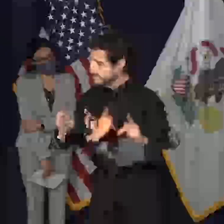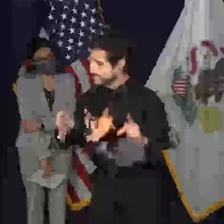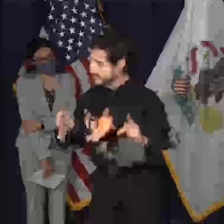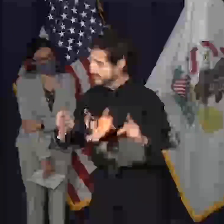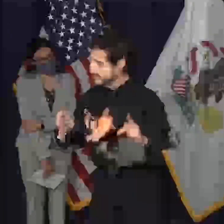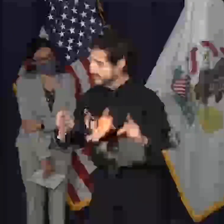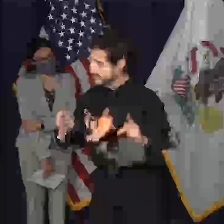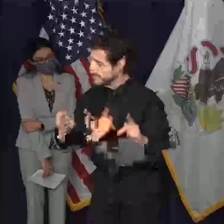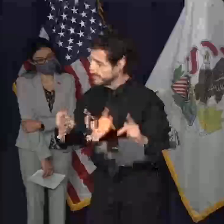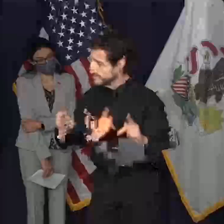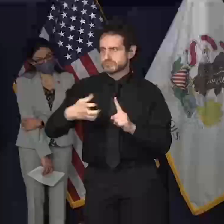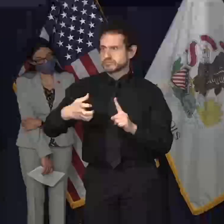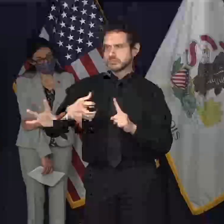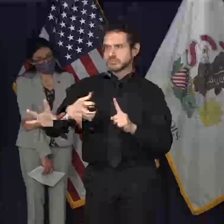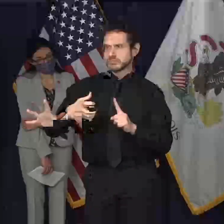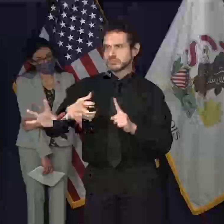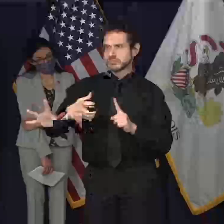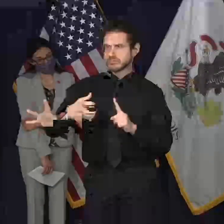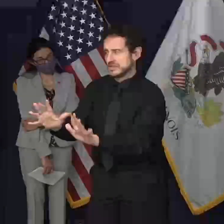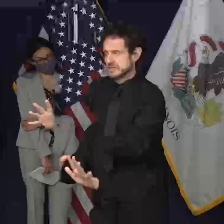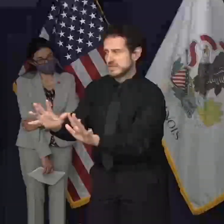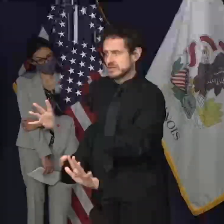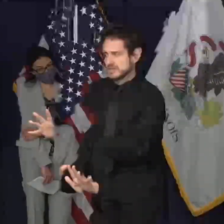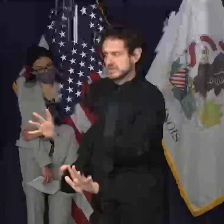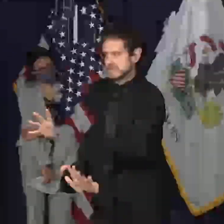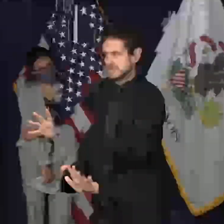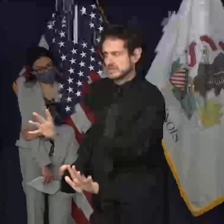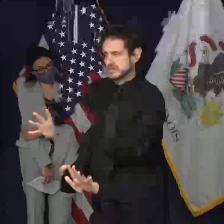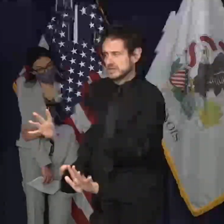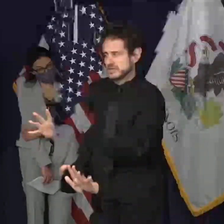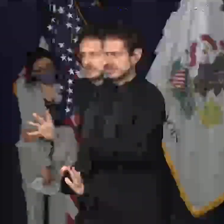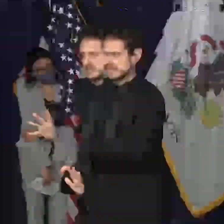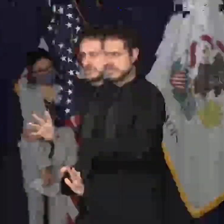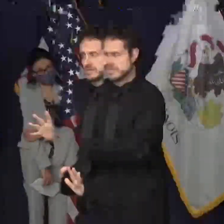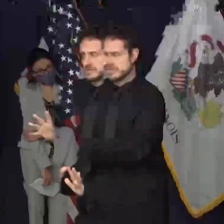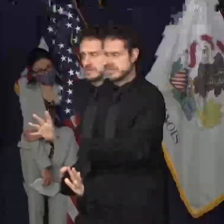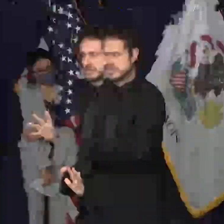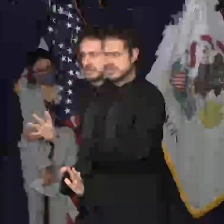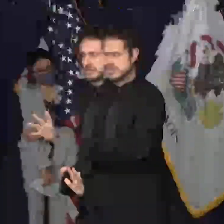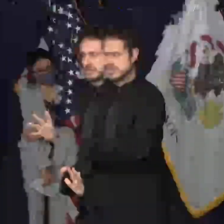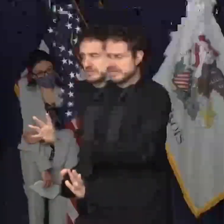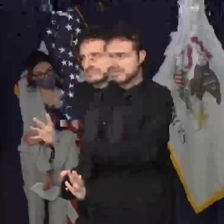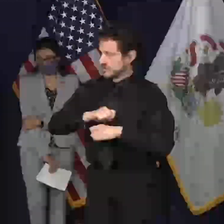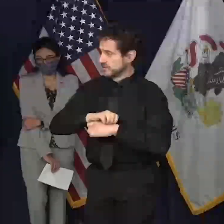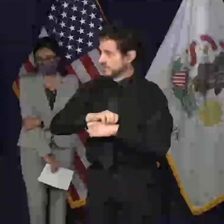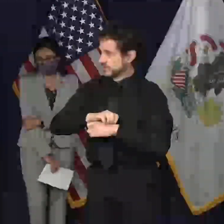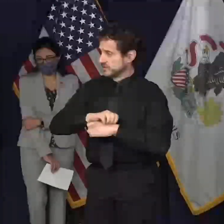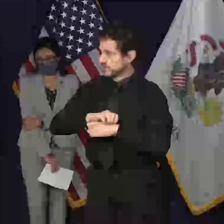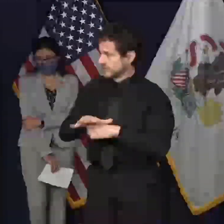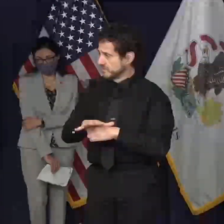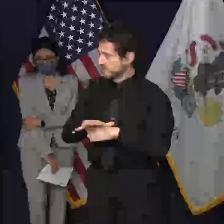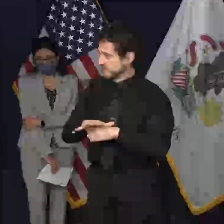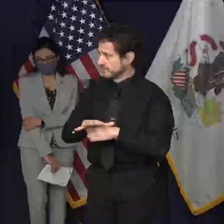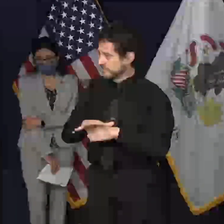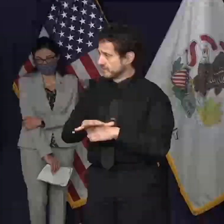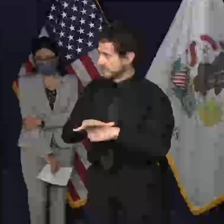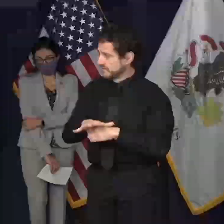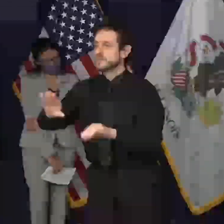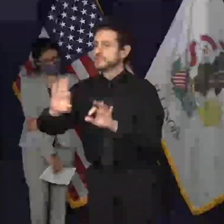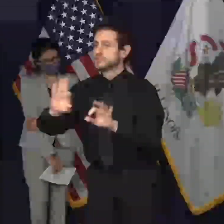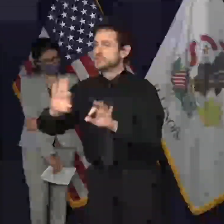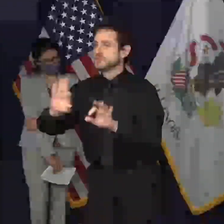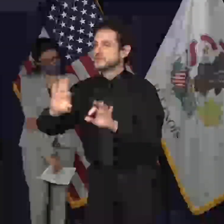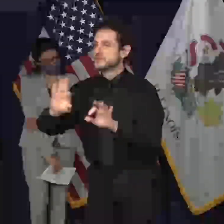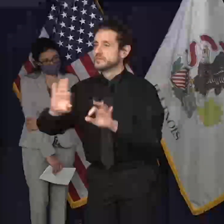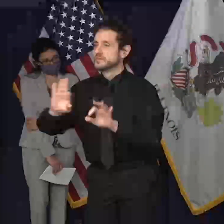again, we are trying to minimize the risk for everyone. That's why staying home with that nuclear established